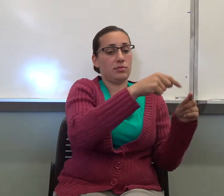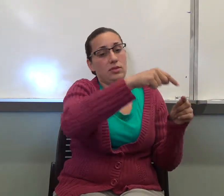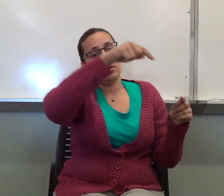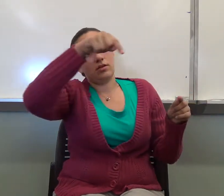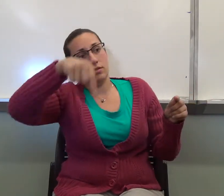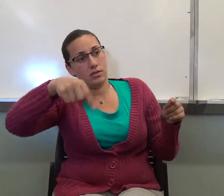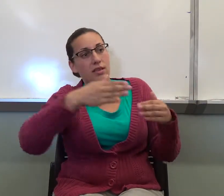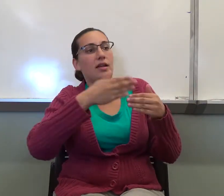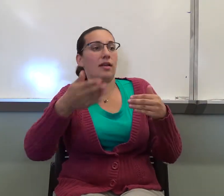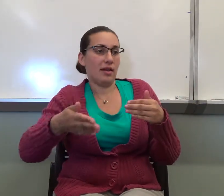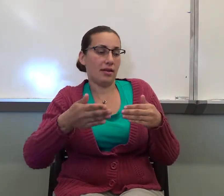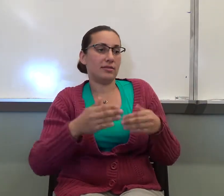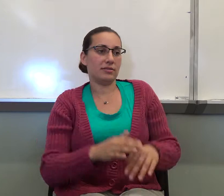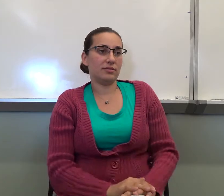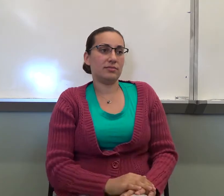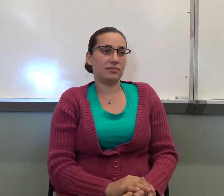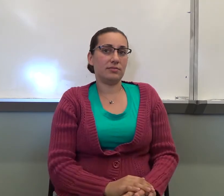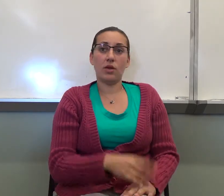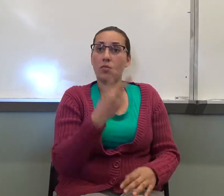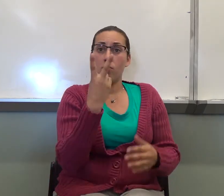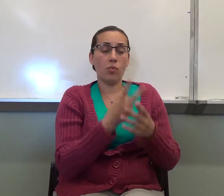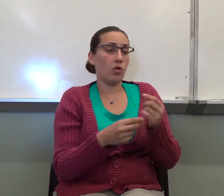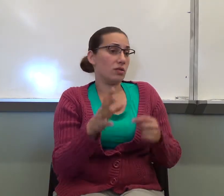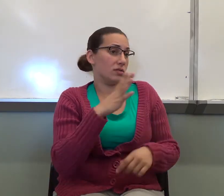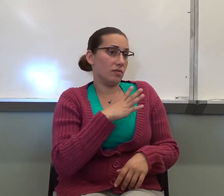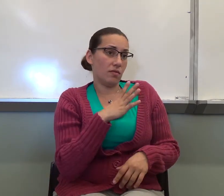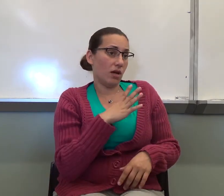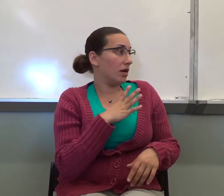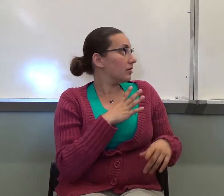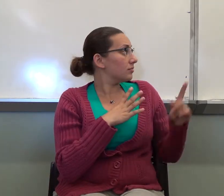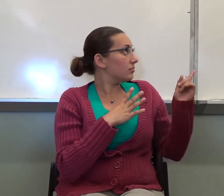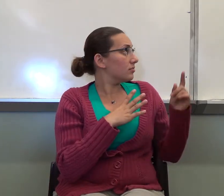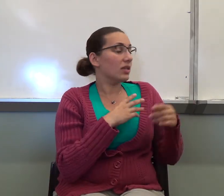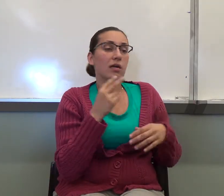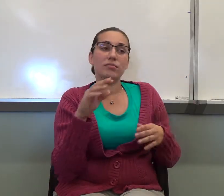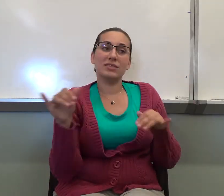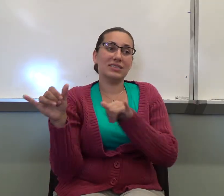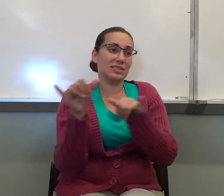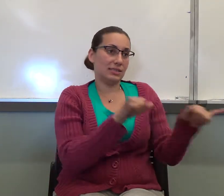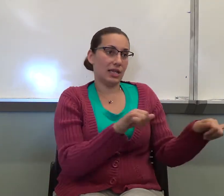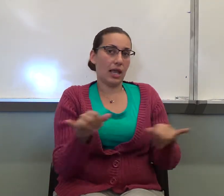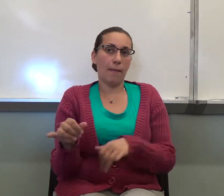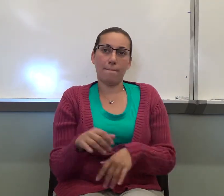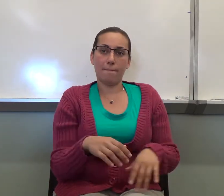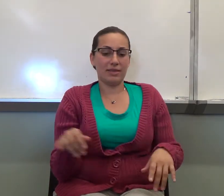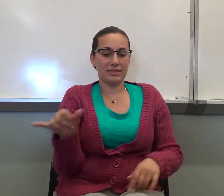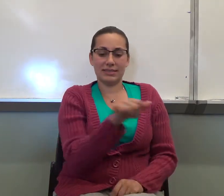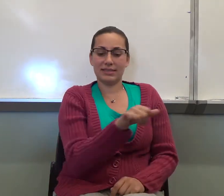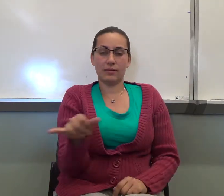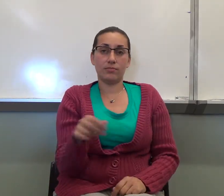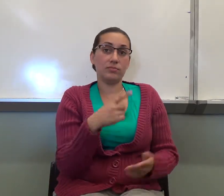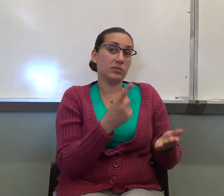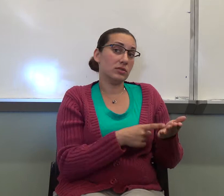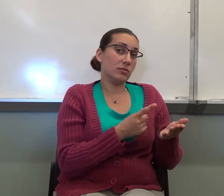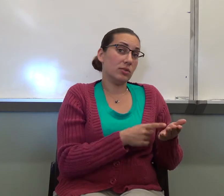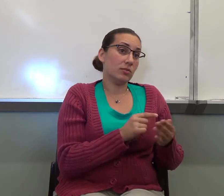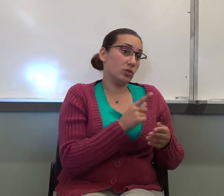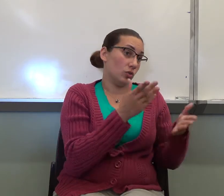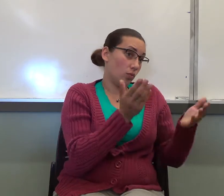Now, both of these things are perfectly equivalent to each other. Sometimes you'll want the sum. Sometimes you'll want the product. It just depends on what's